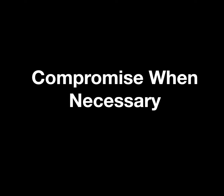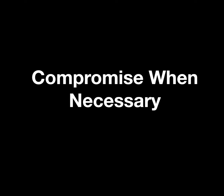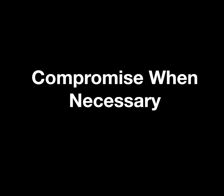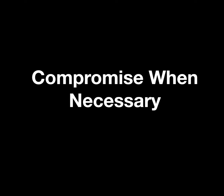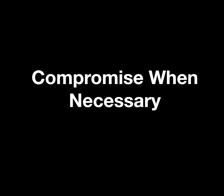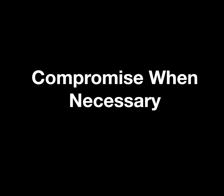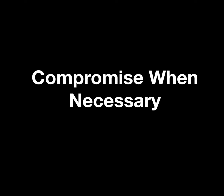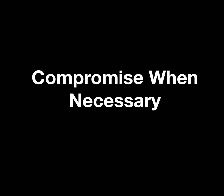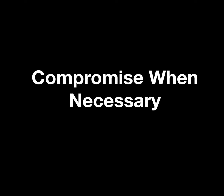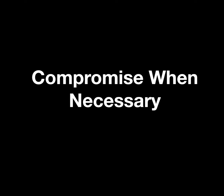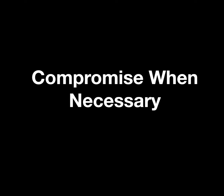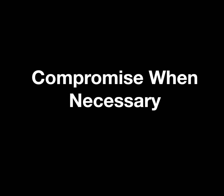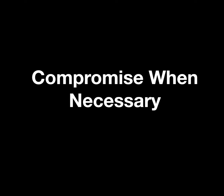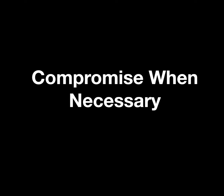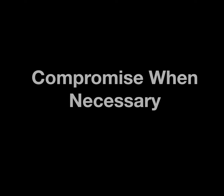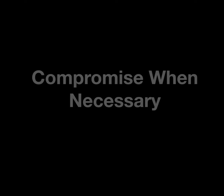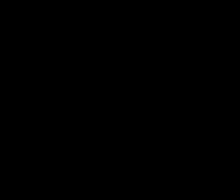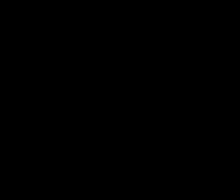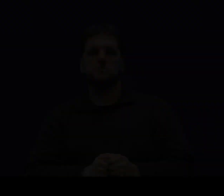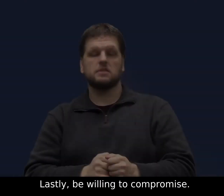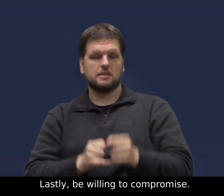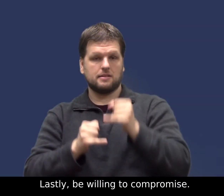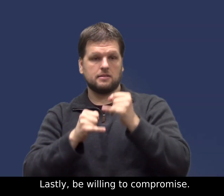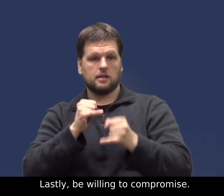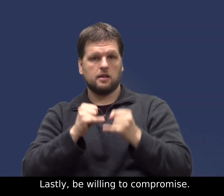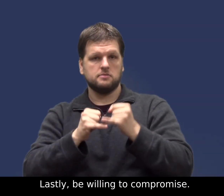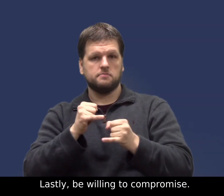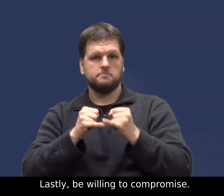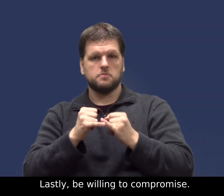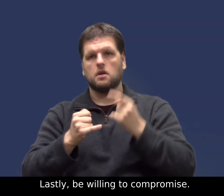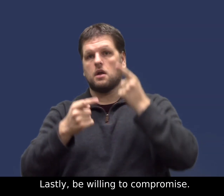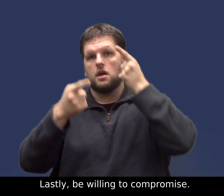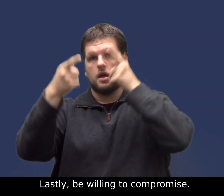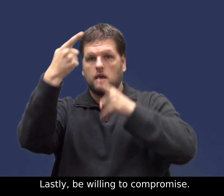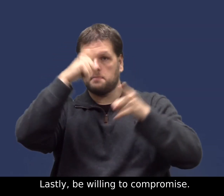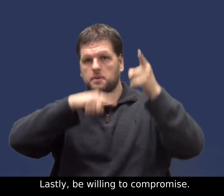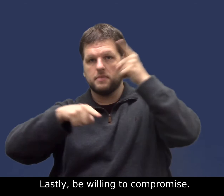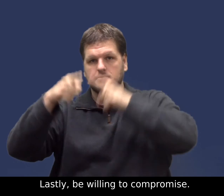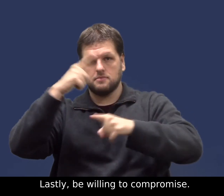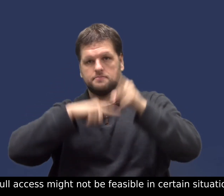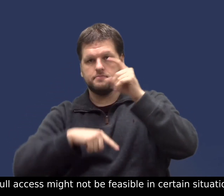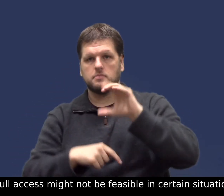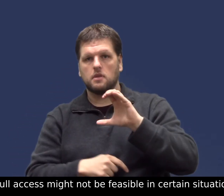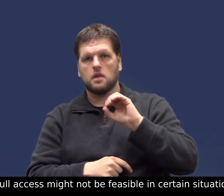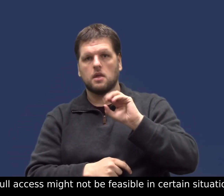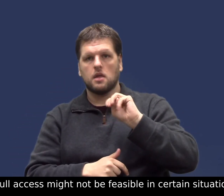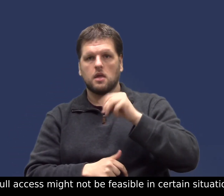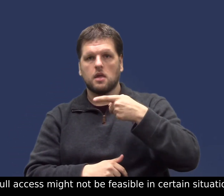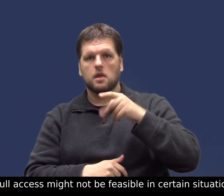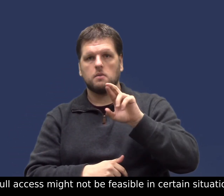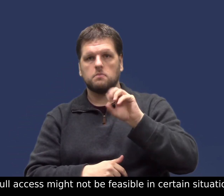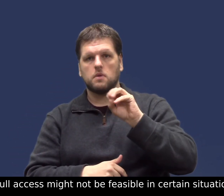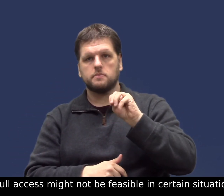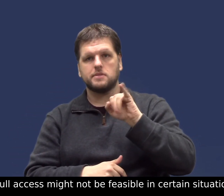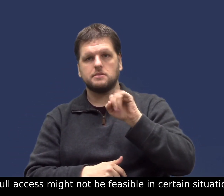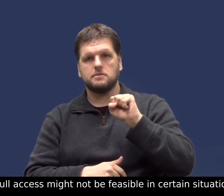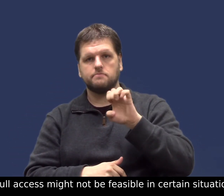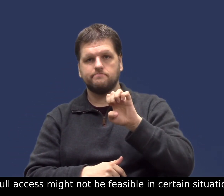Compromise when necessary. Lastly, be willing to compromise. Full access might not be feasible